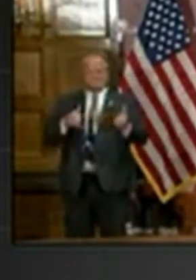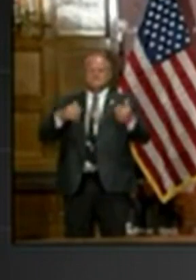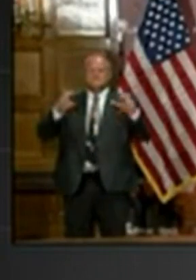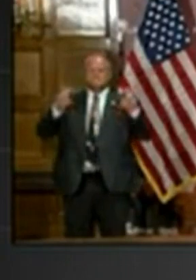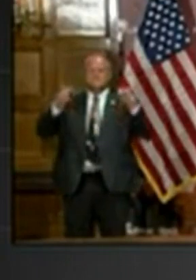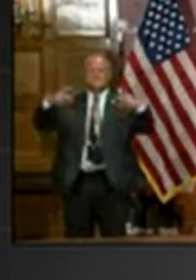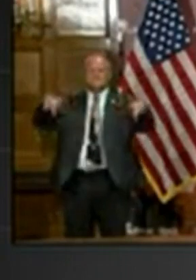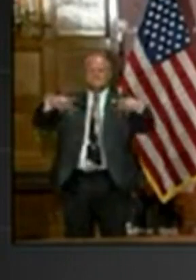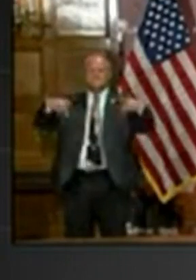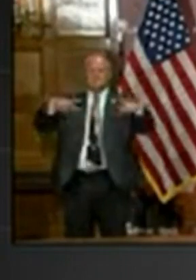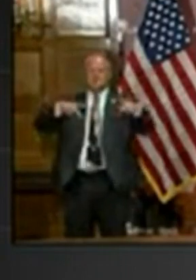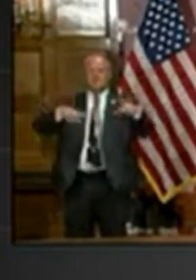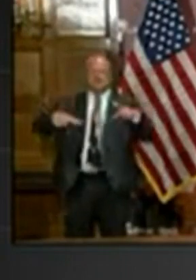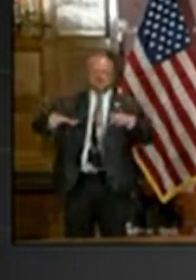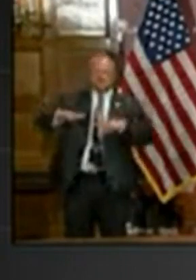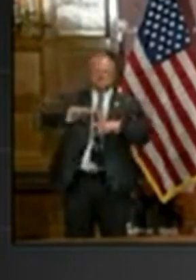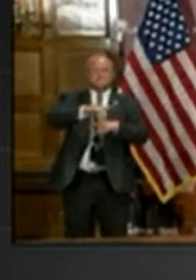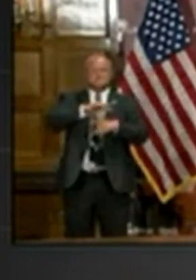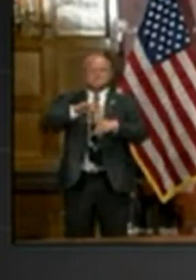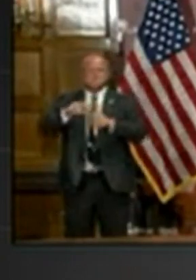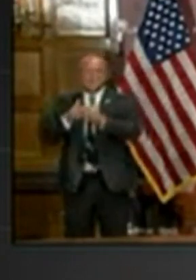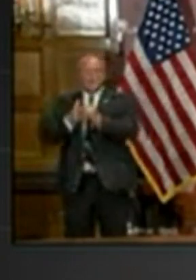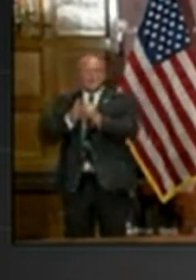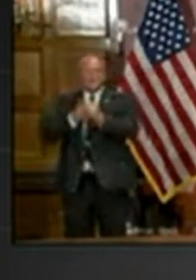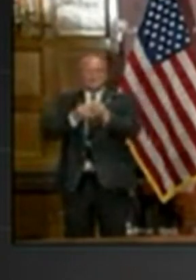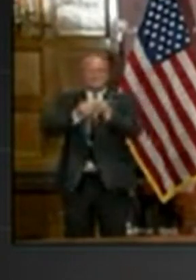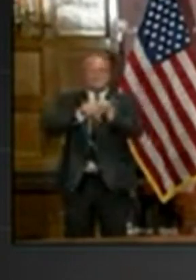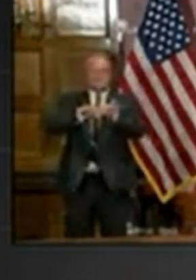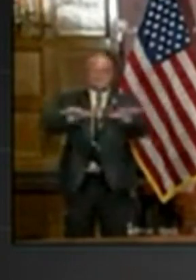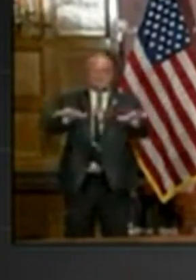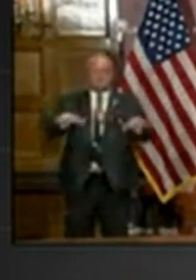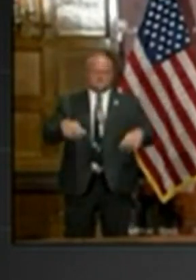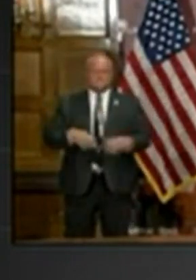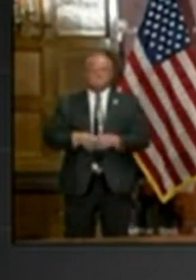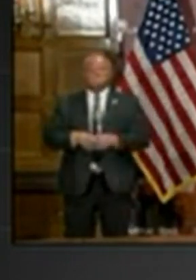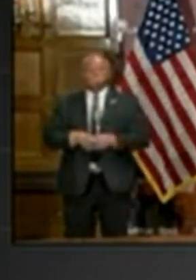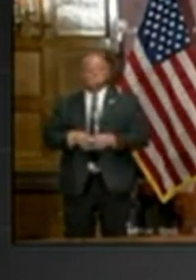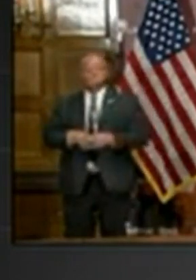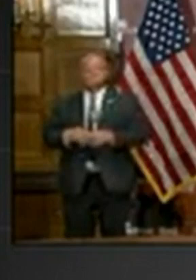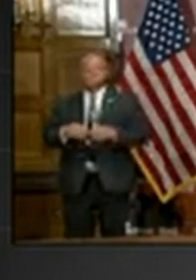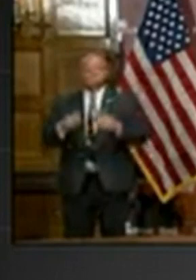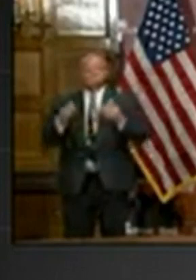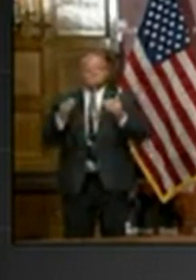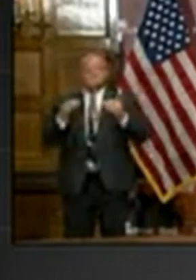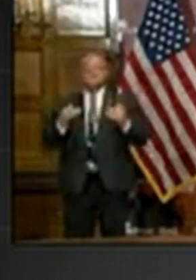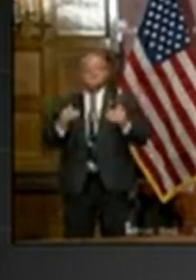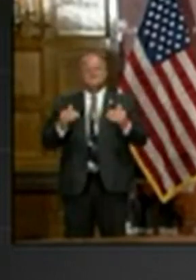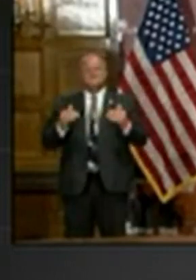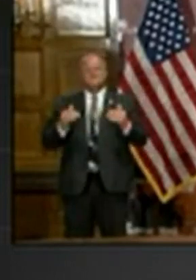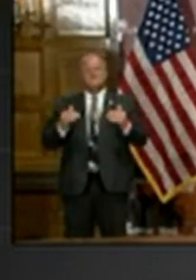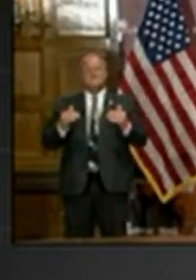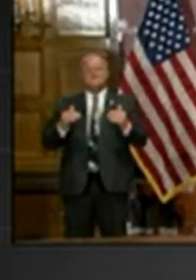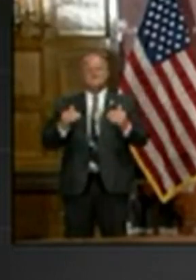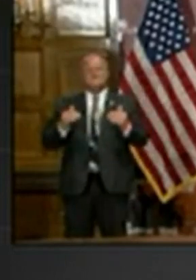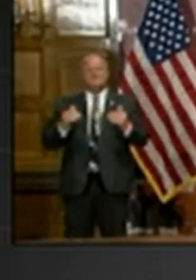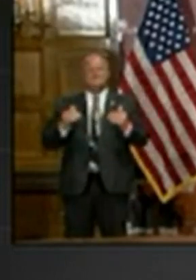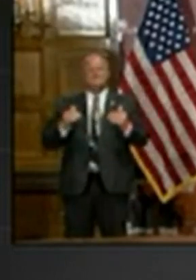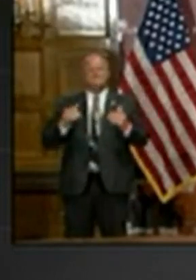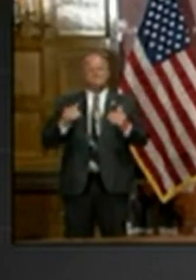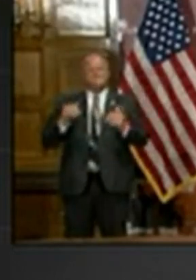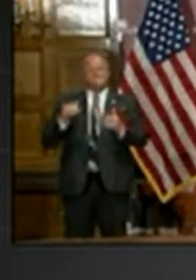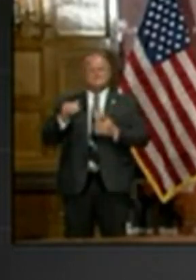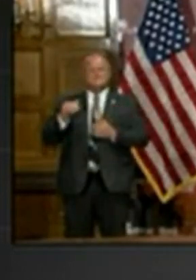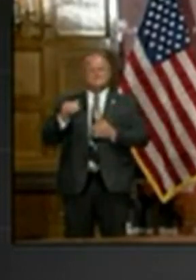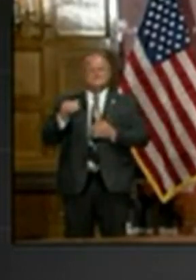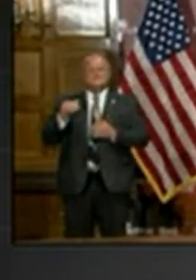party atmosphere that might lead to those cases. And the other one